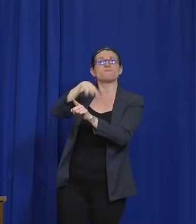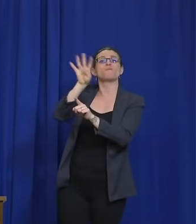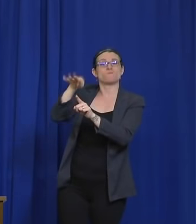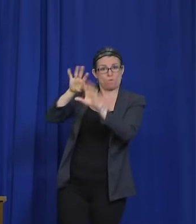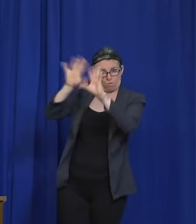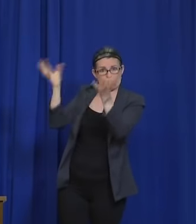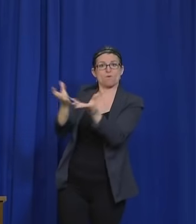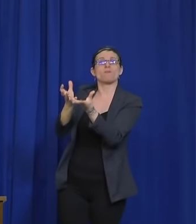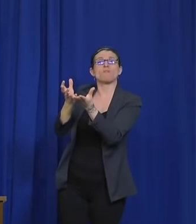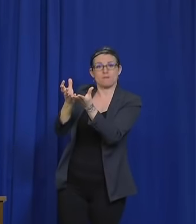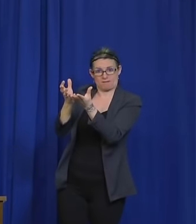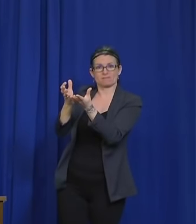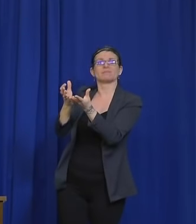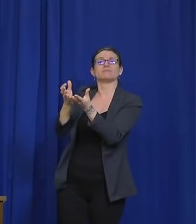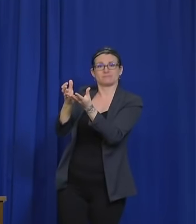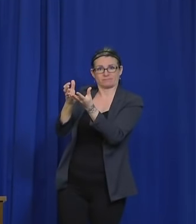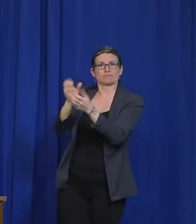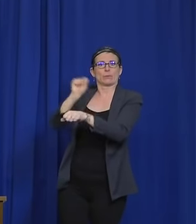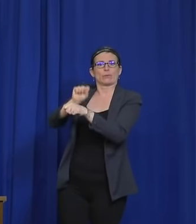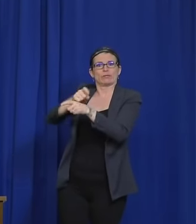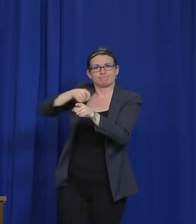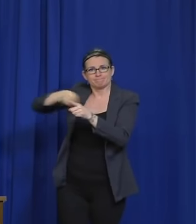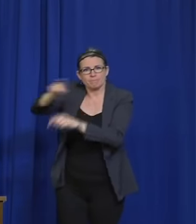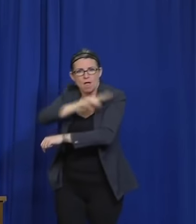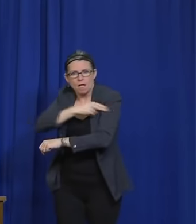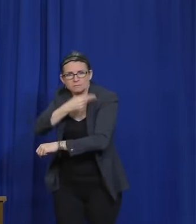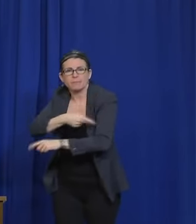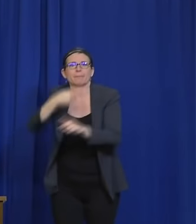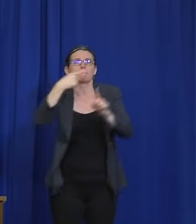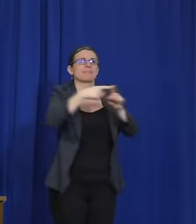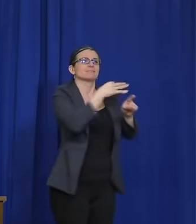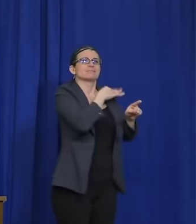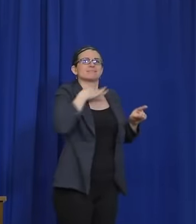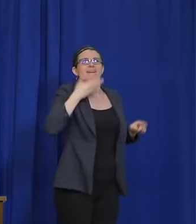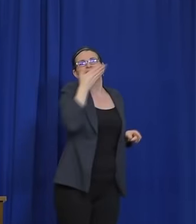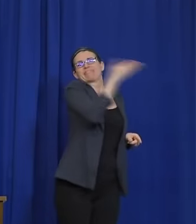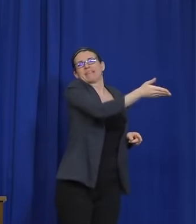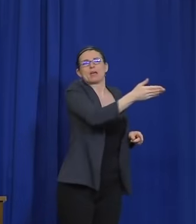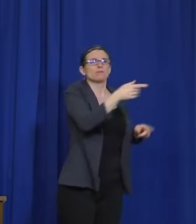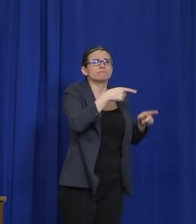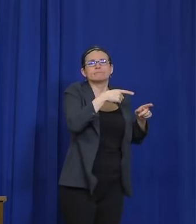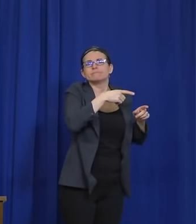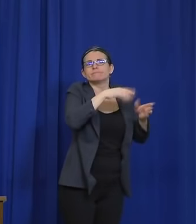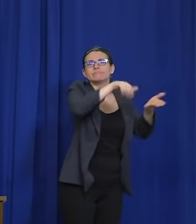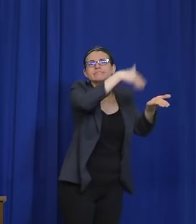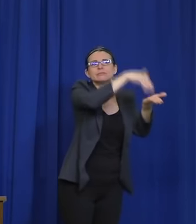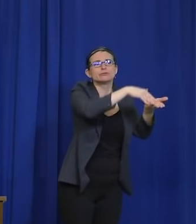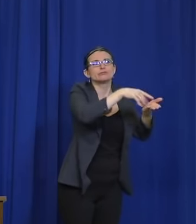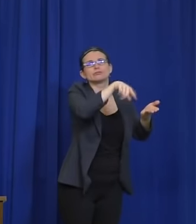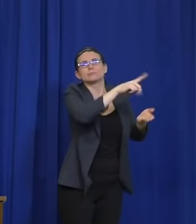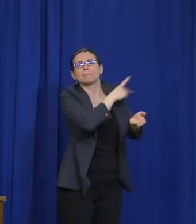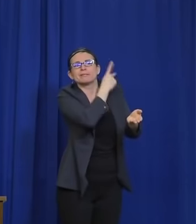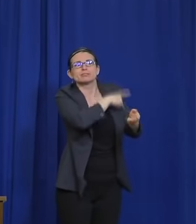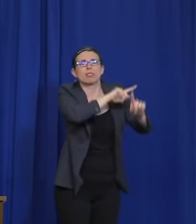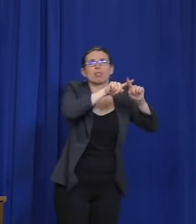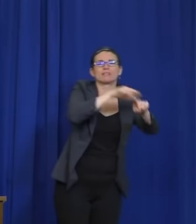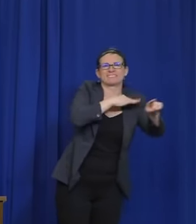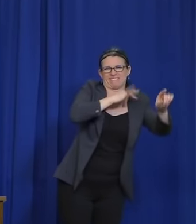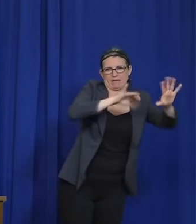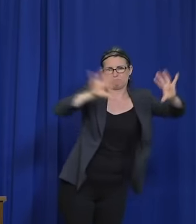testing capacity or personal protective equipment. The numbers that Dr. Shaw typically gives are available through Robert